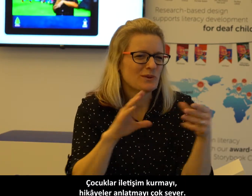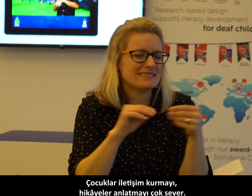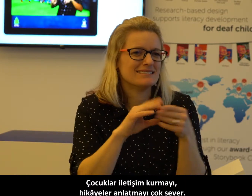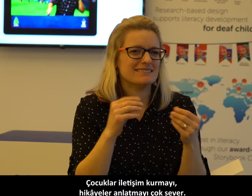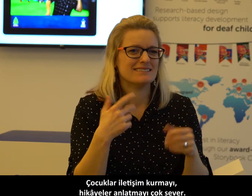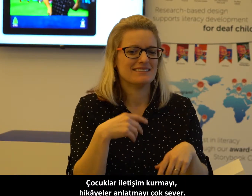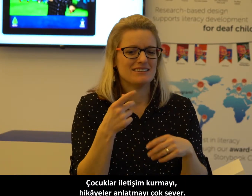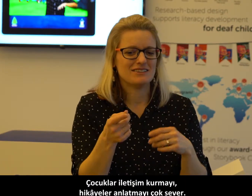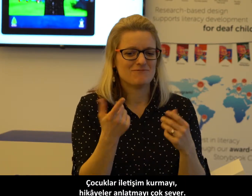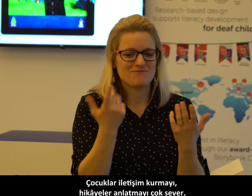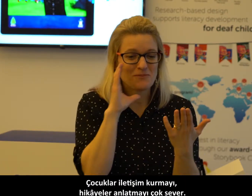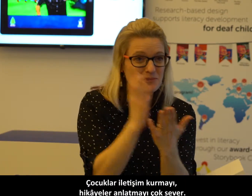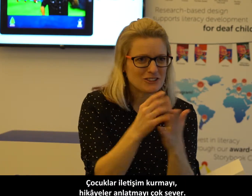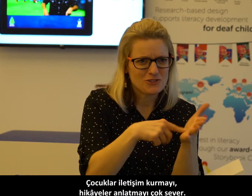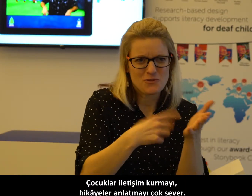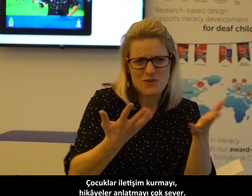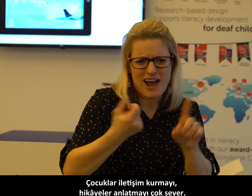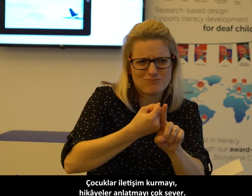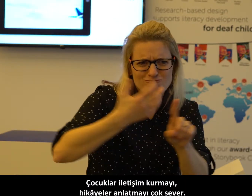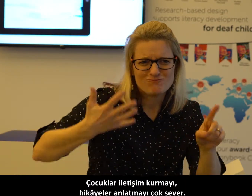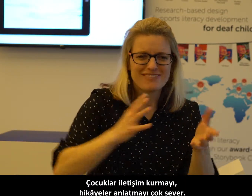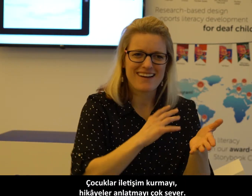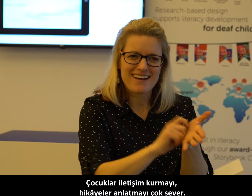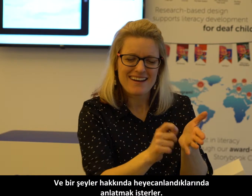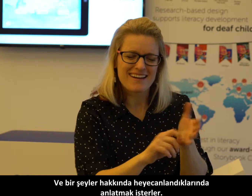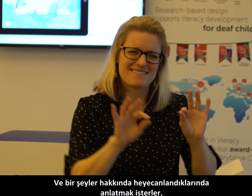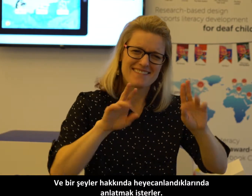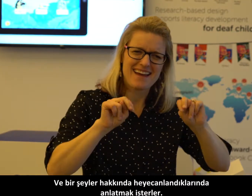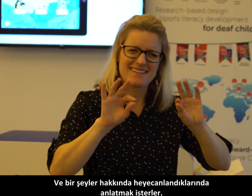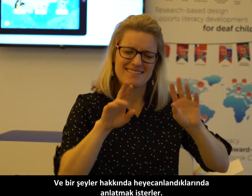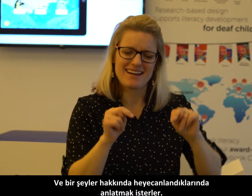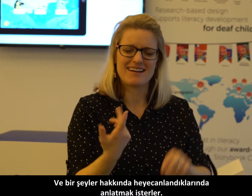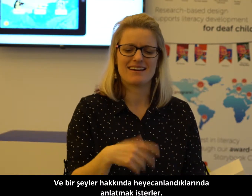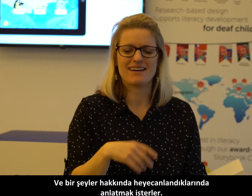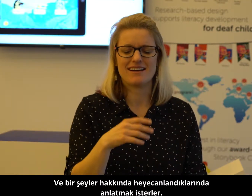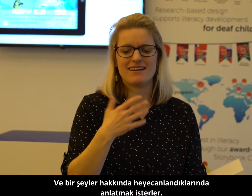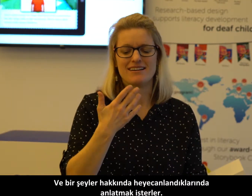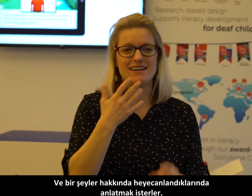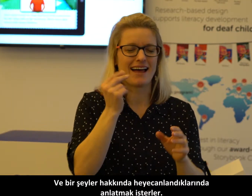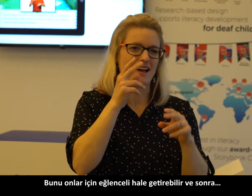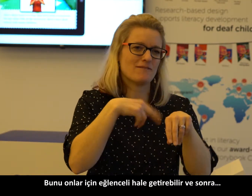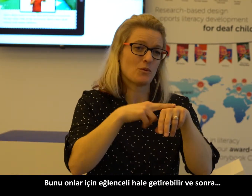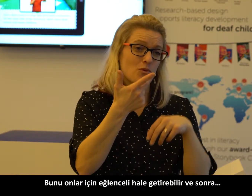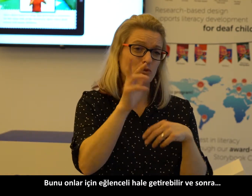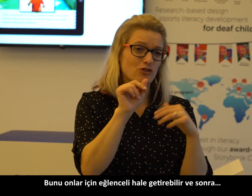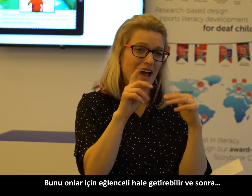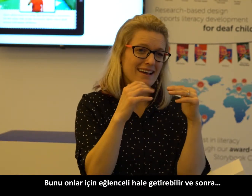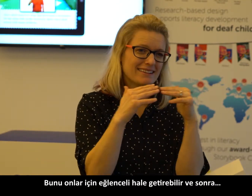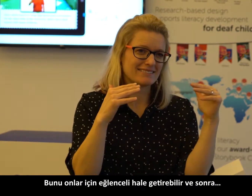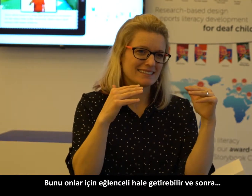love to tell stories, they love to communicate, and they're excited about things. So they want to tell you what they drew a picture of, and you can make that fun for them